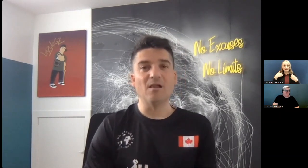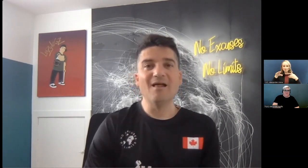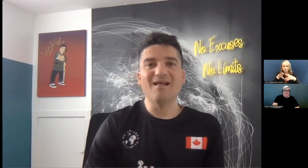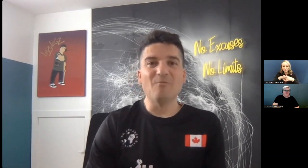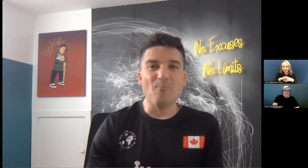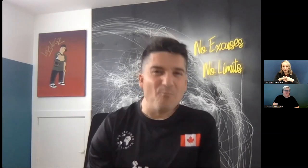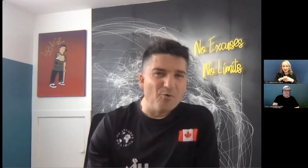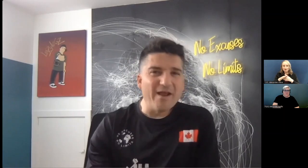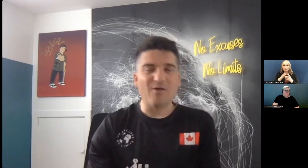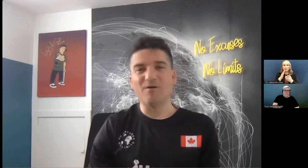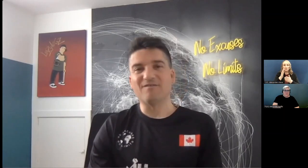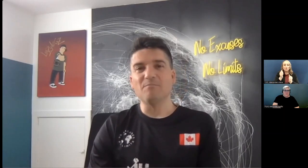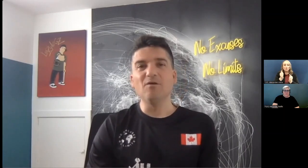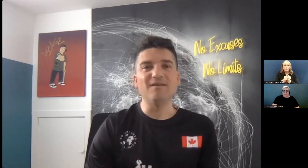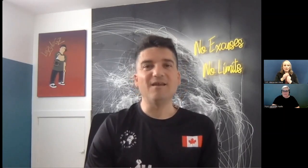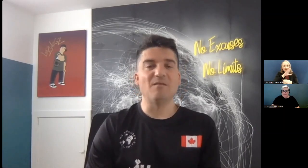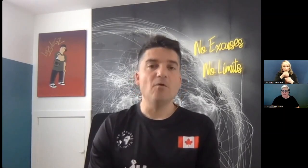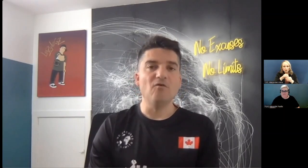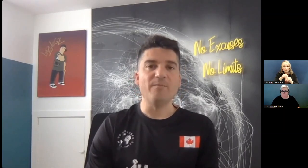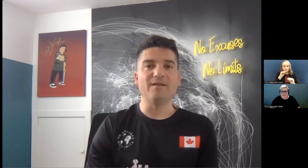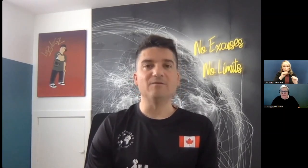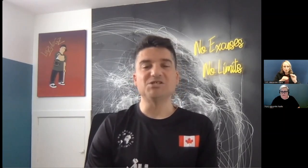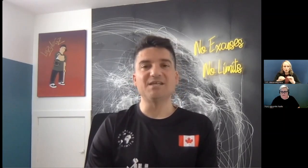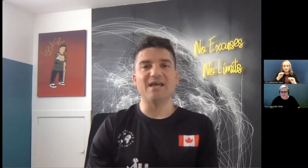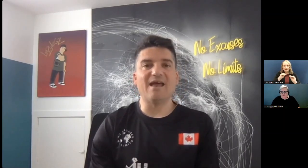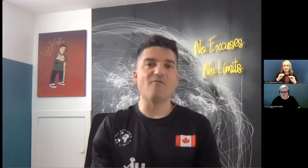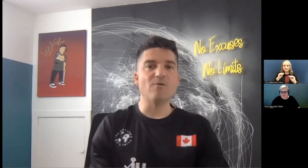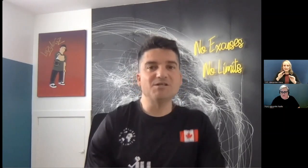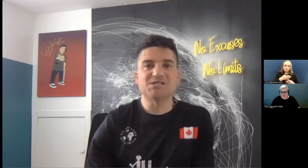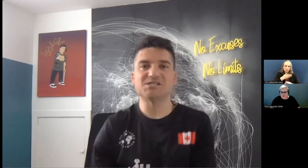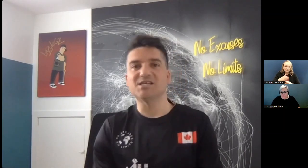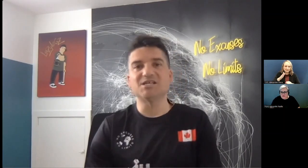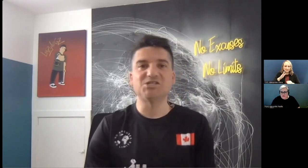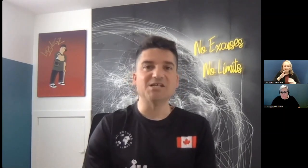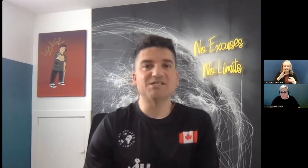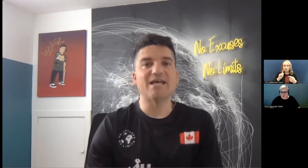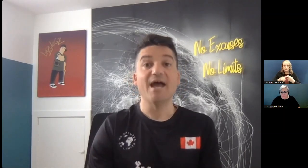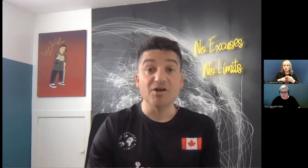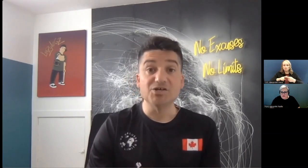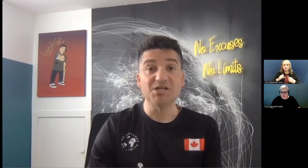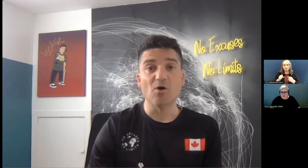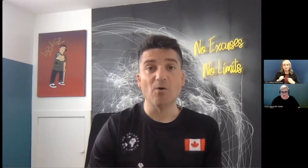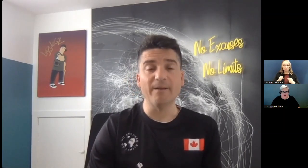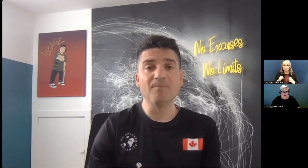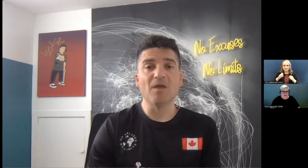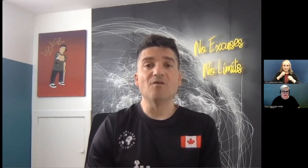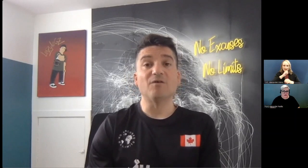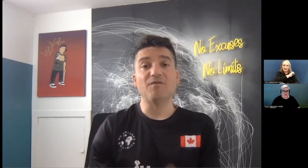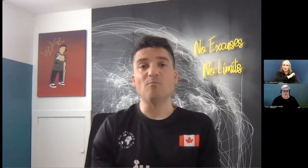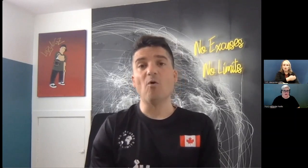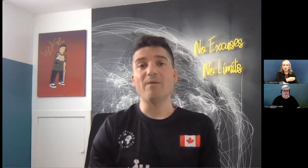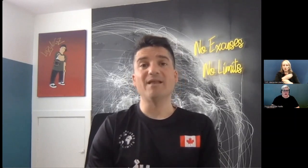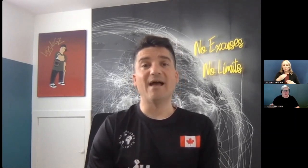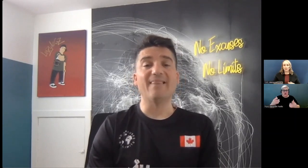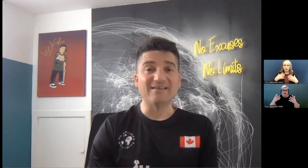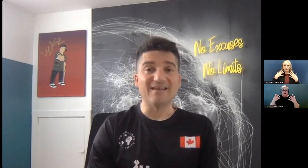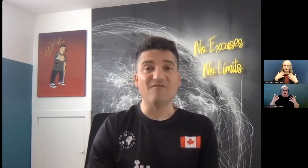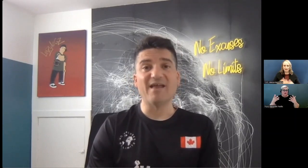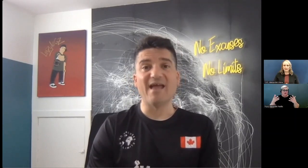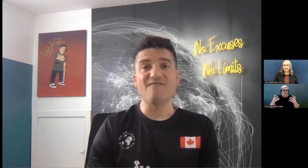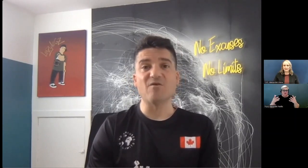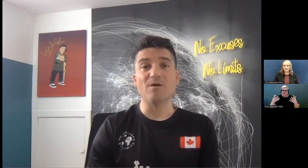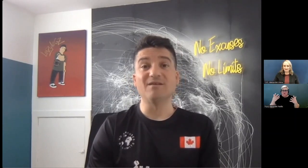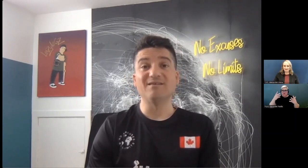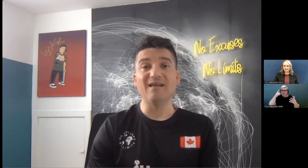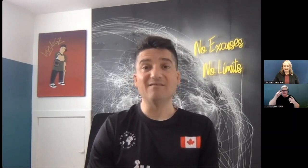some moves and some music. Some music and movement just to get everyone just to change that energy going. So at this moment, I'd like to